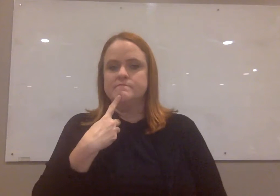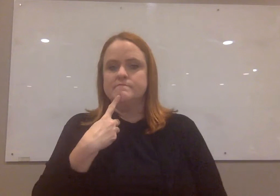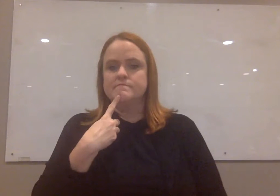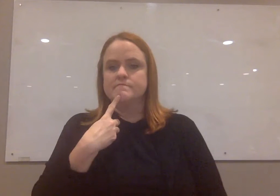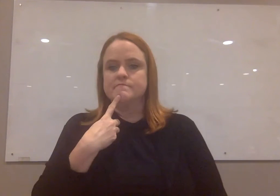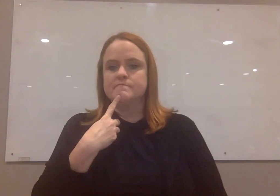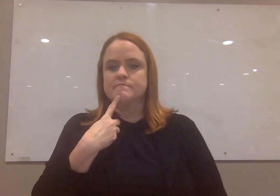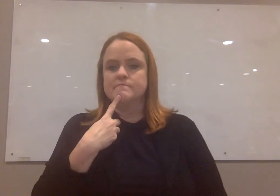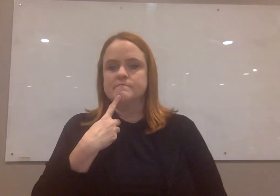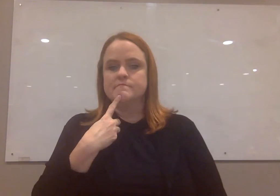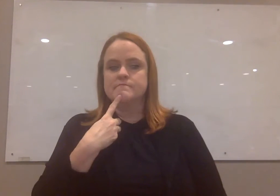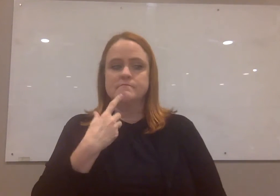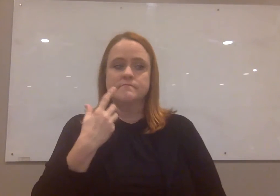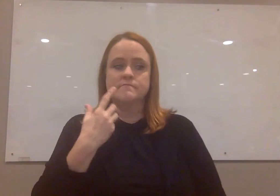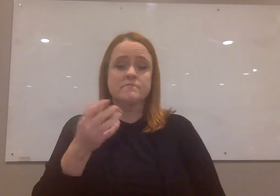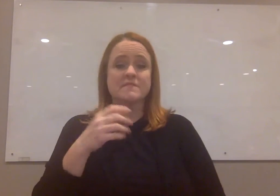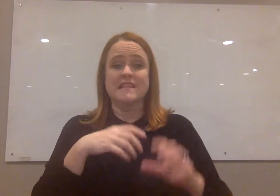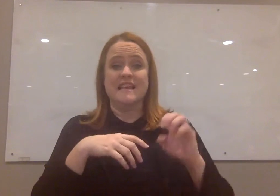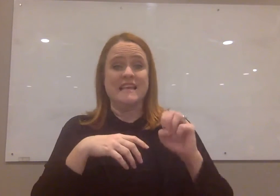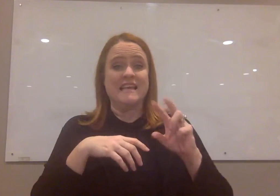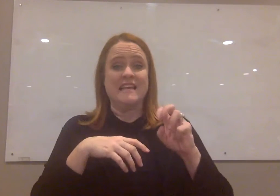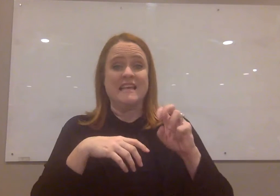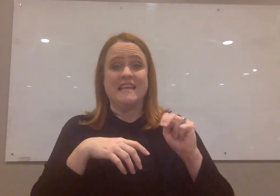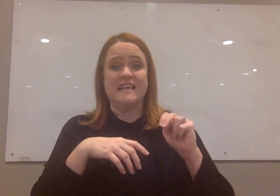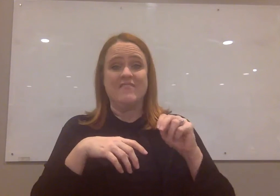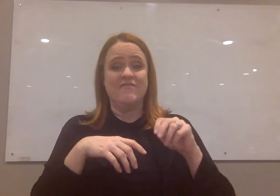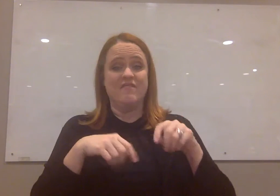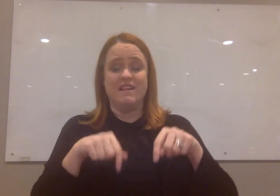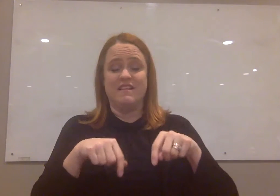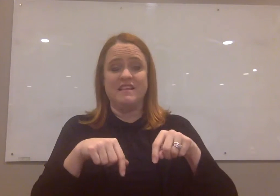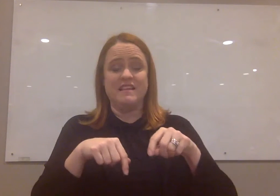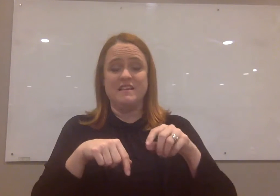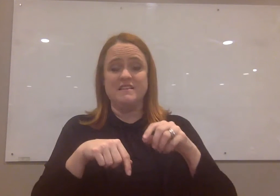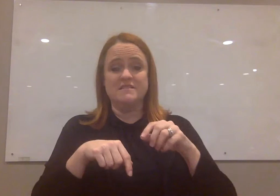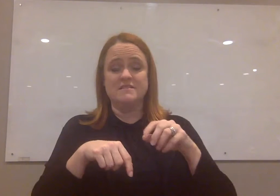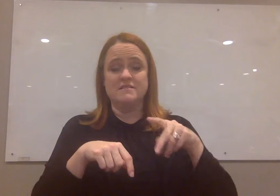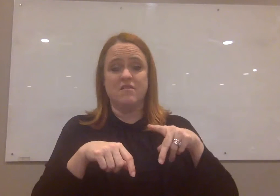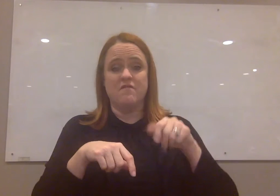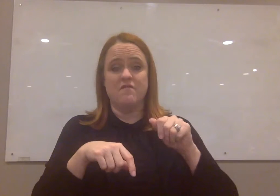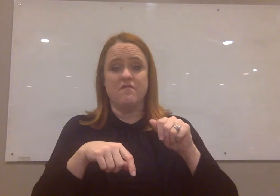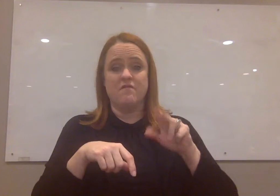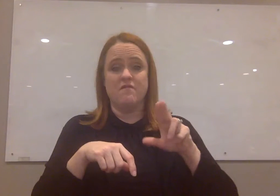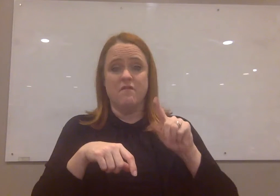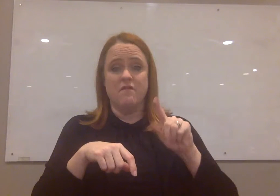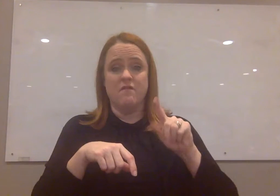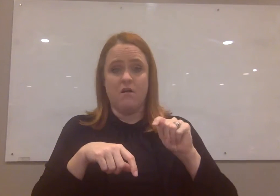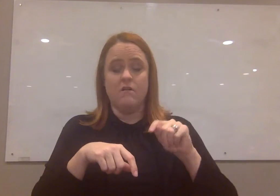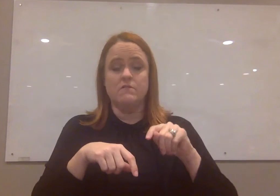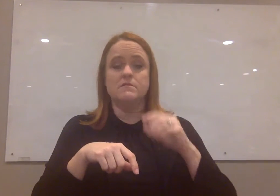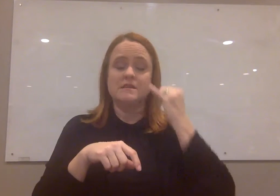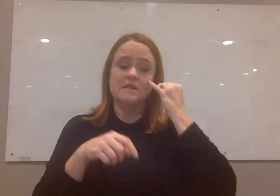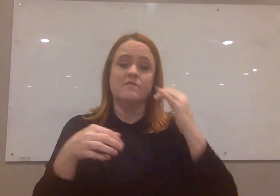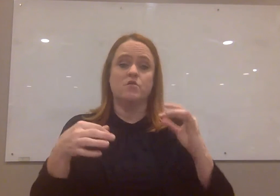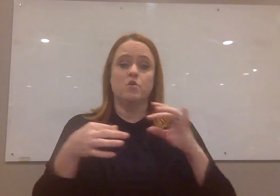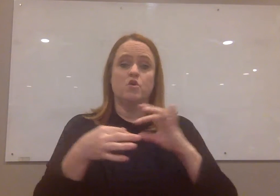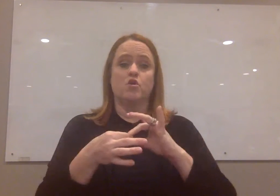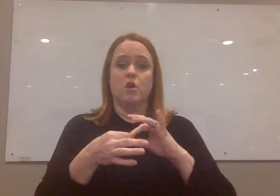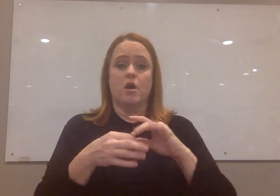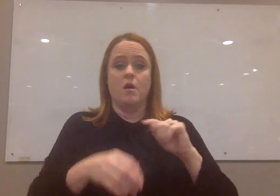That being said, even these faults, if you hook up the tools that are available with the logger, you can log them enough to see if they're happening enough to